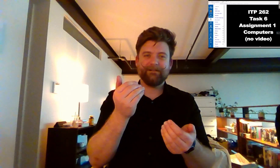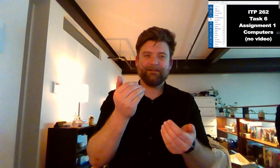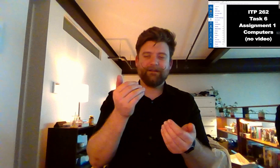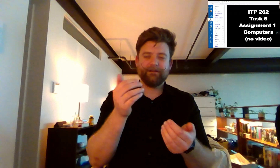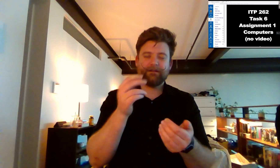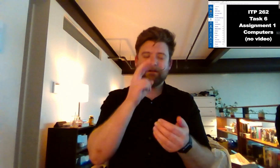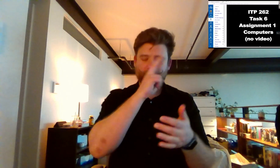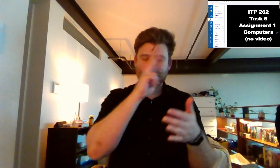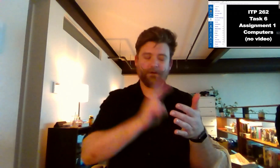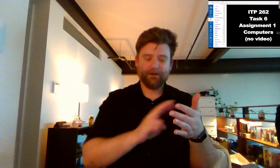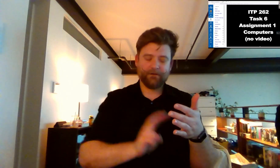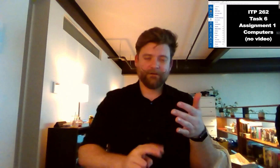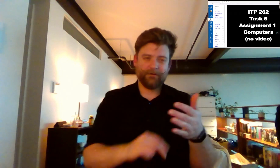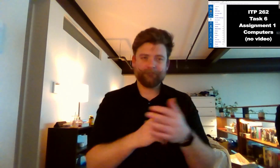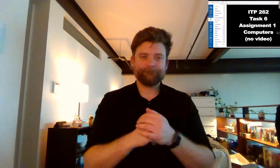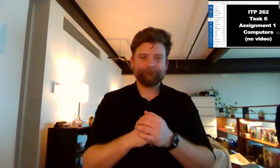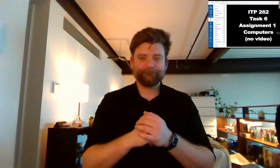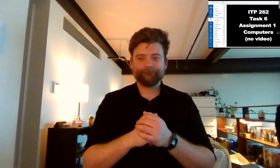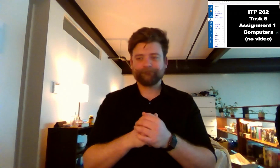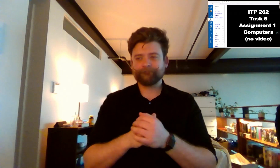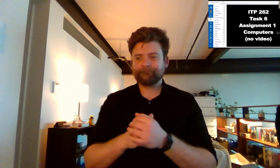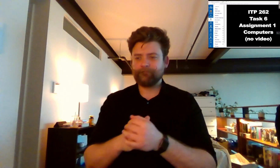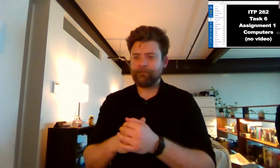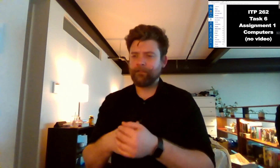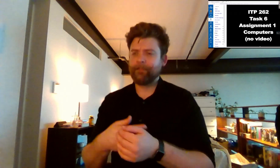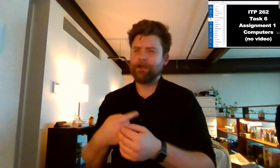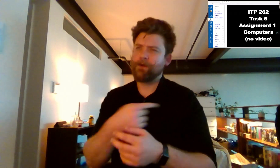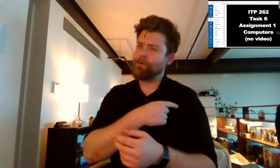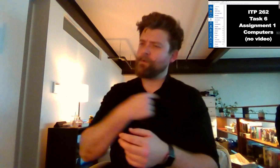we've discussed this already, but